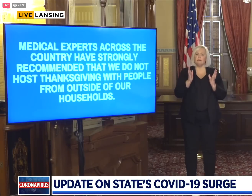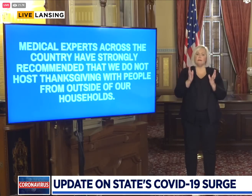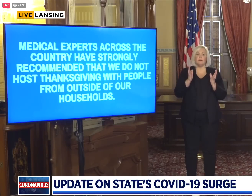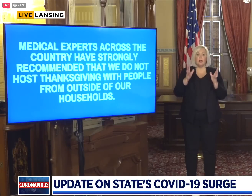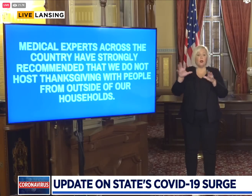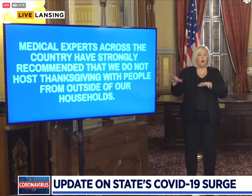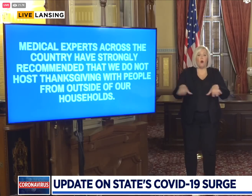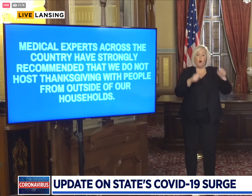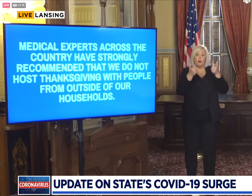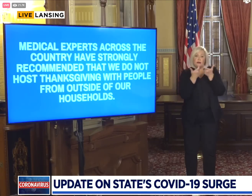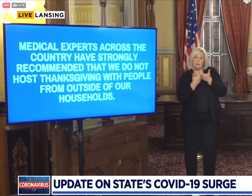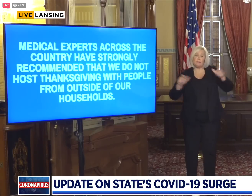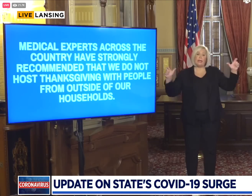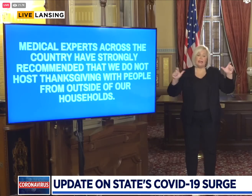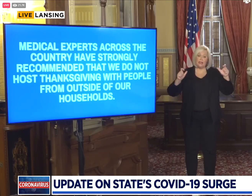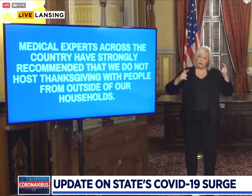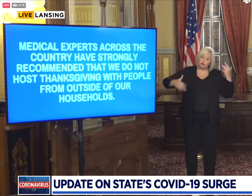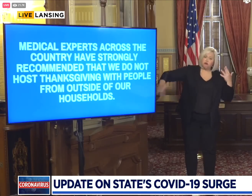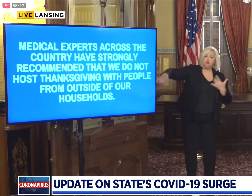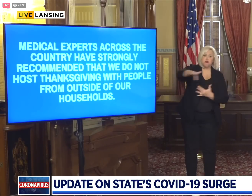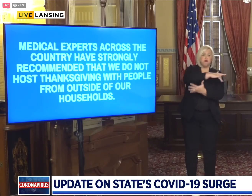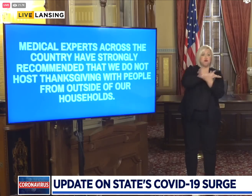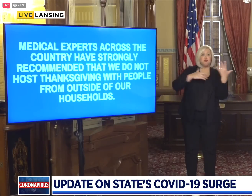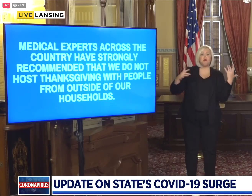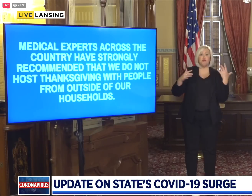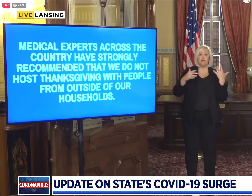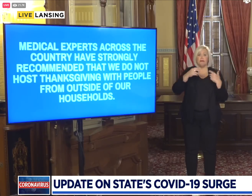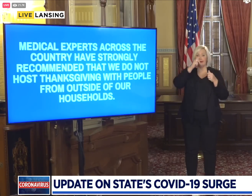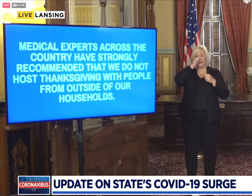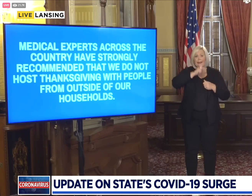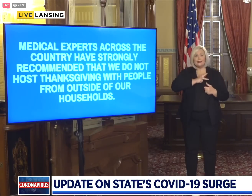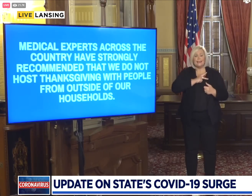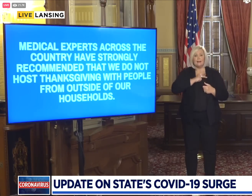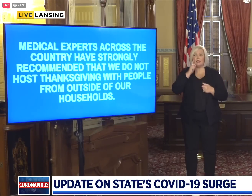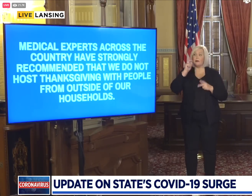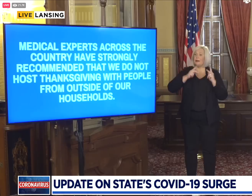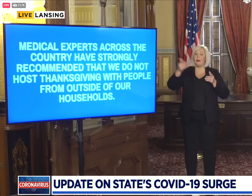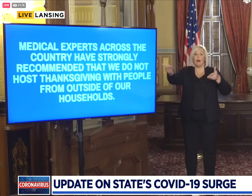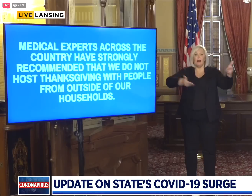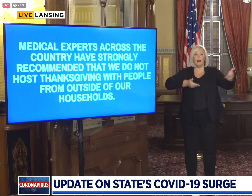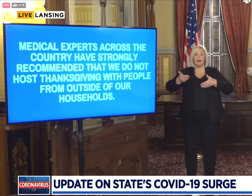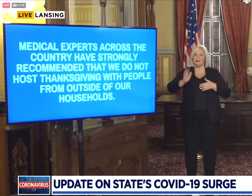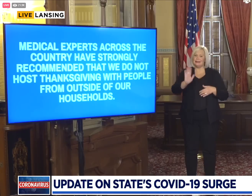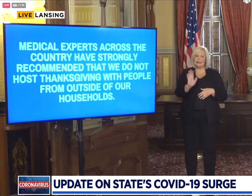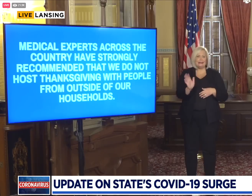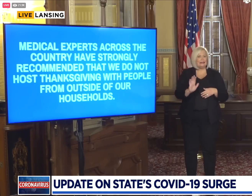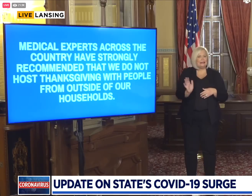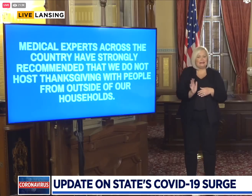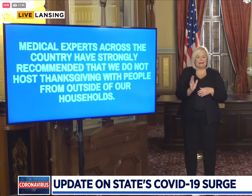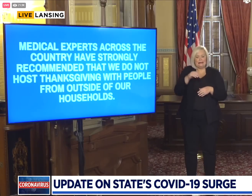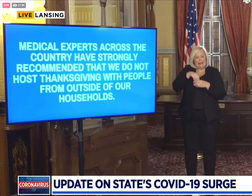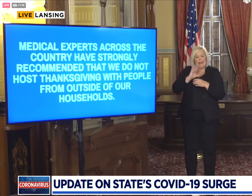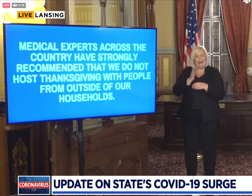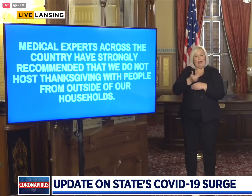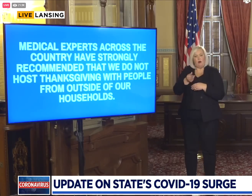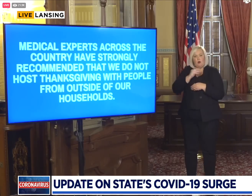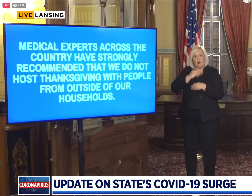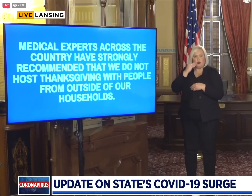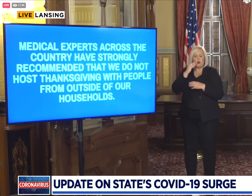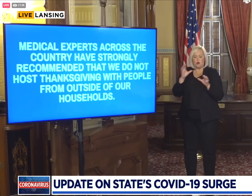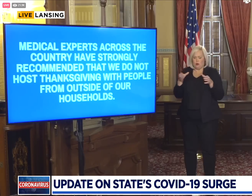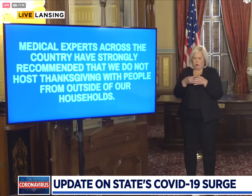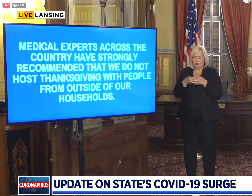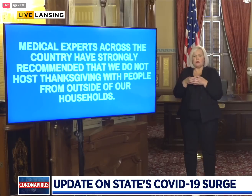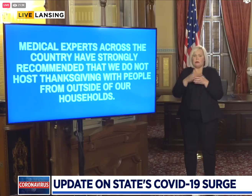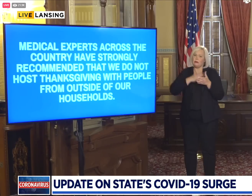host Thanksgiving with people from outside of our own households. I know this will be hard, but we cannot